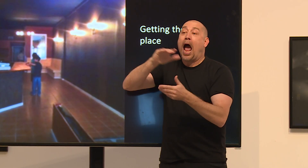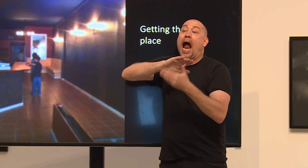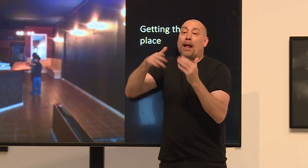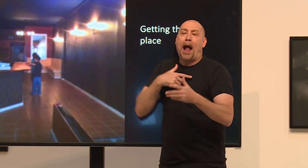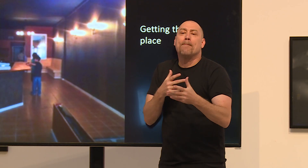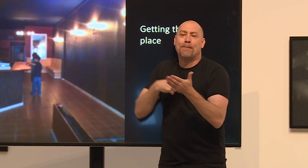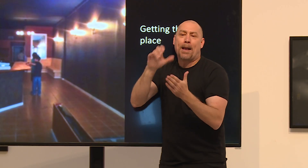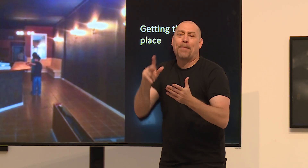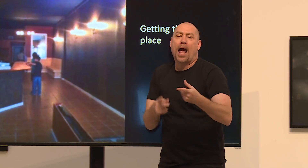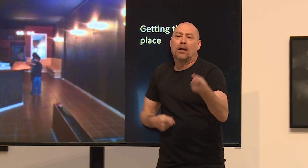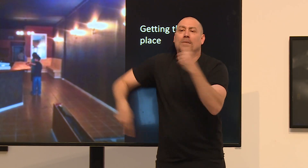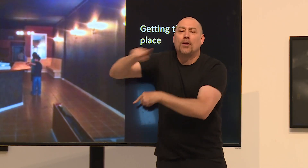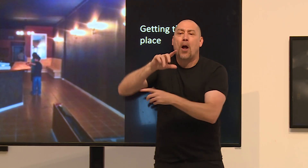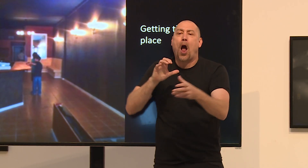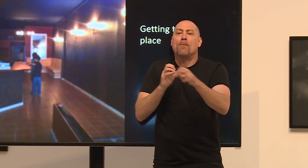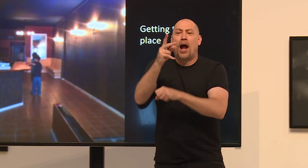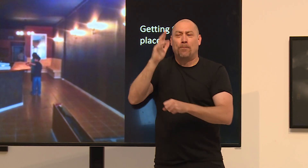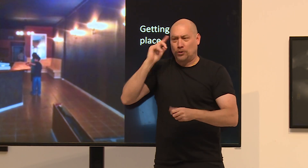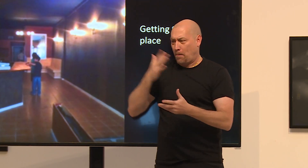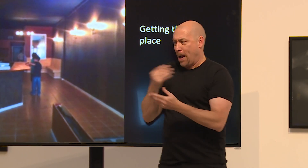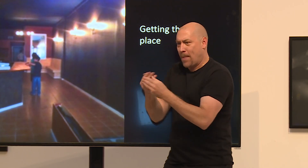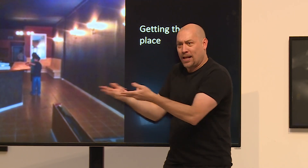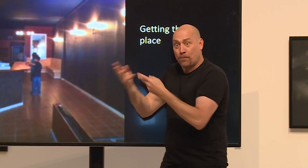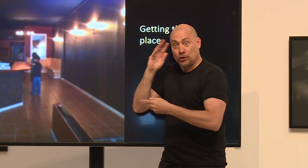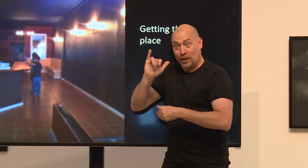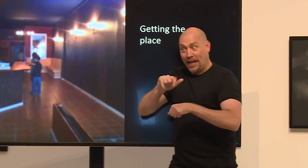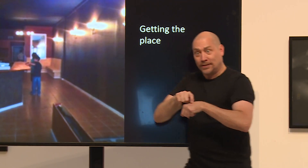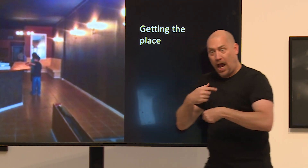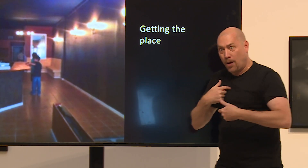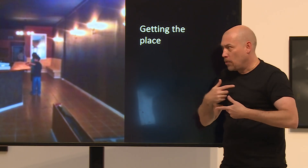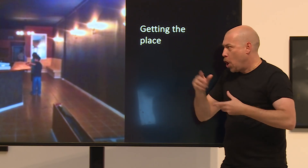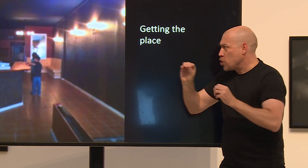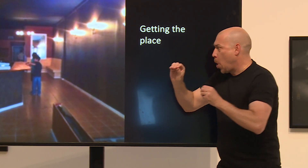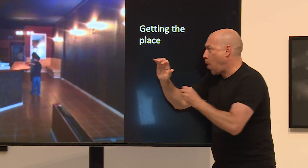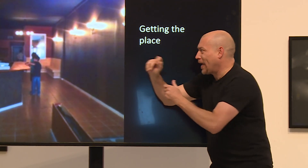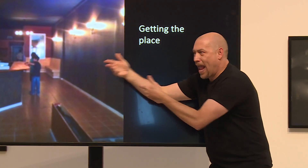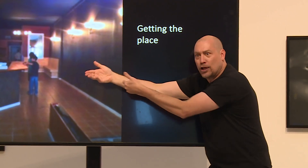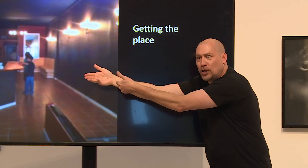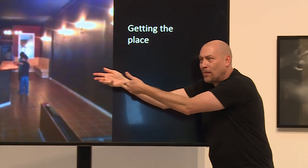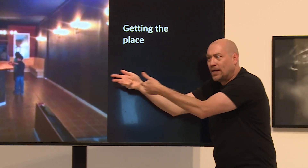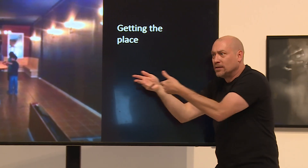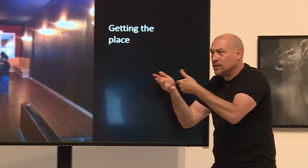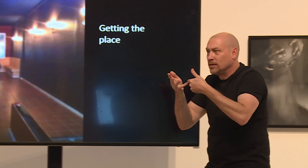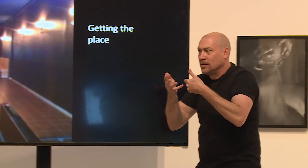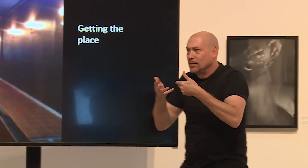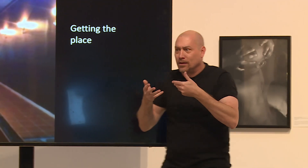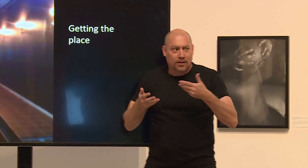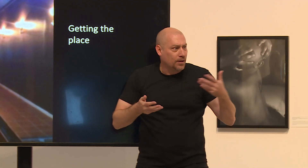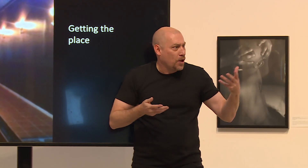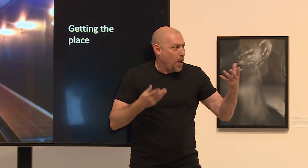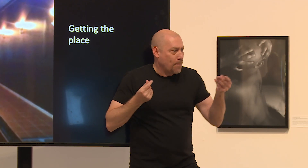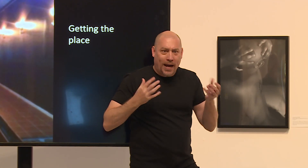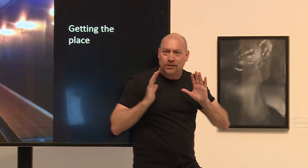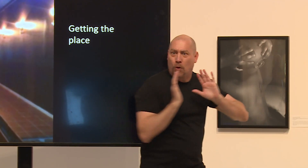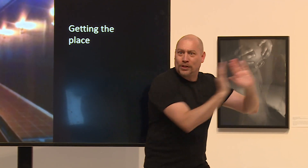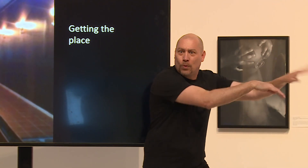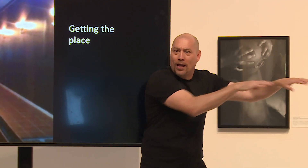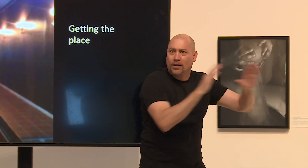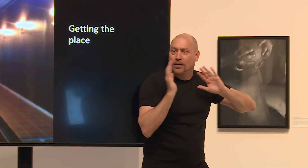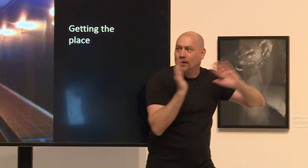rent aspect of things. So every time we got any money, we were thinking, oh, we've got some, but now we are basically